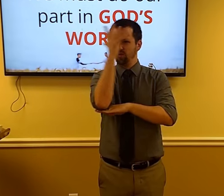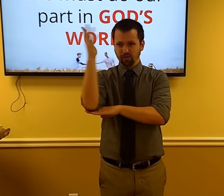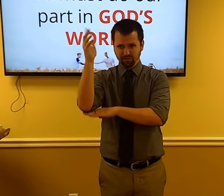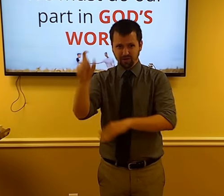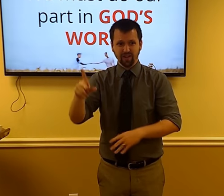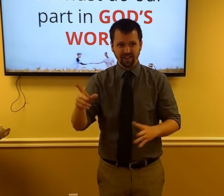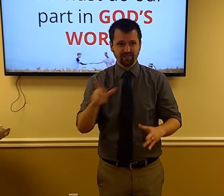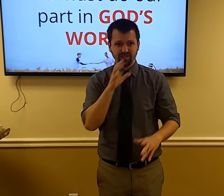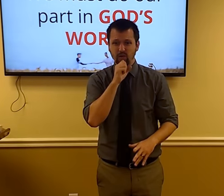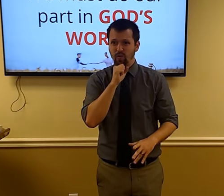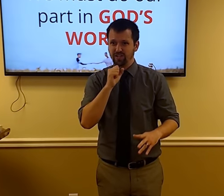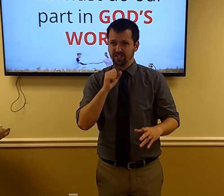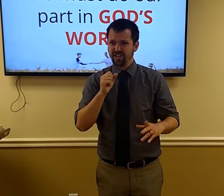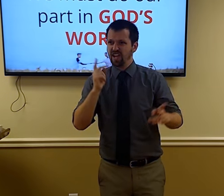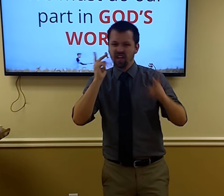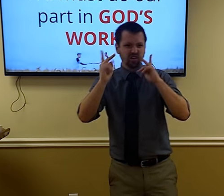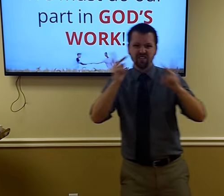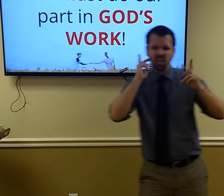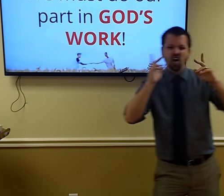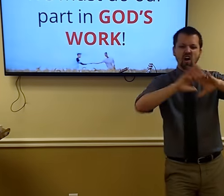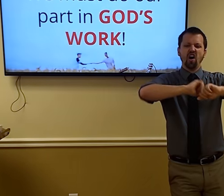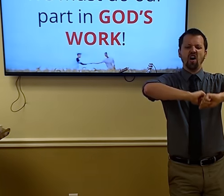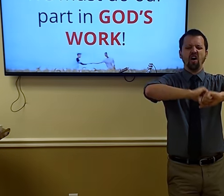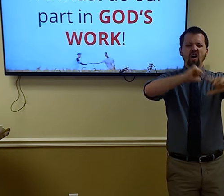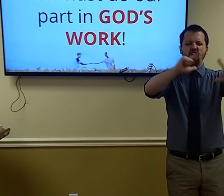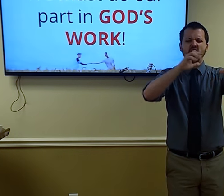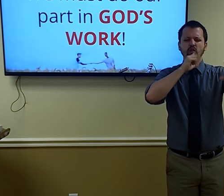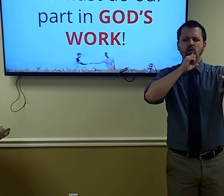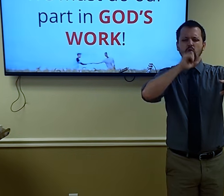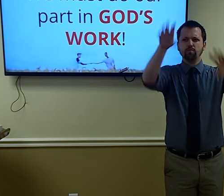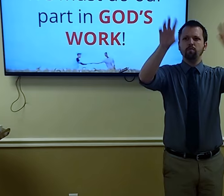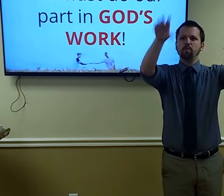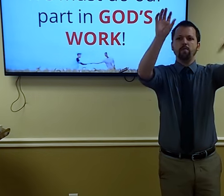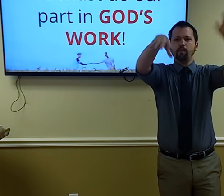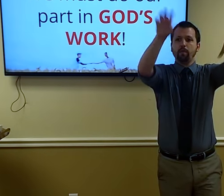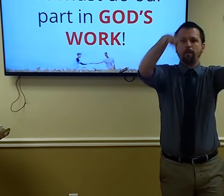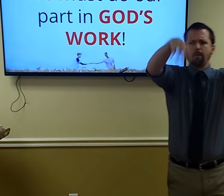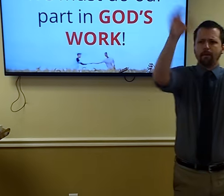grove, okay? Oranges. And you can see all the orange.